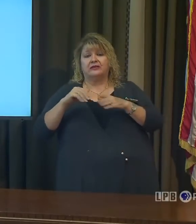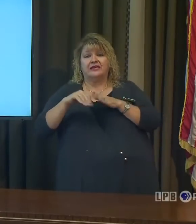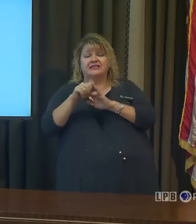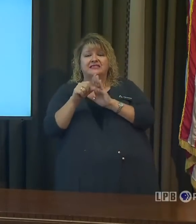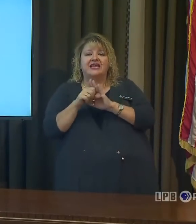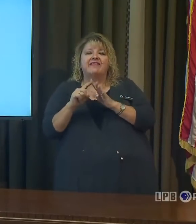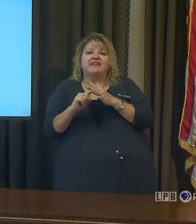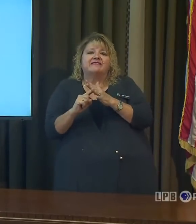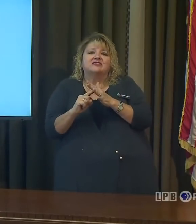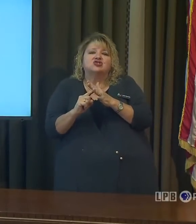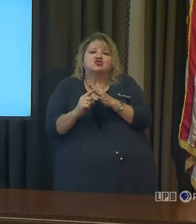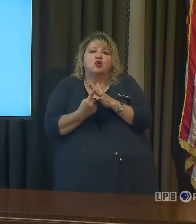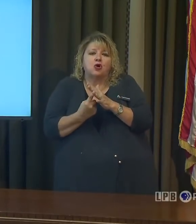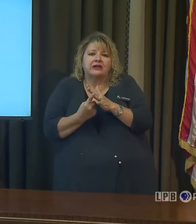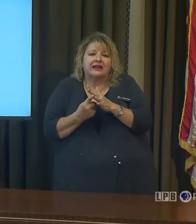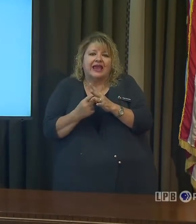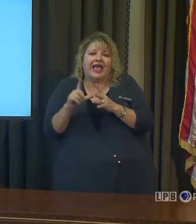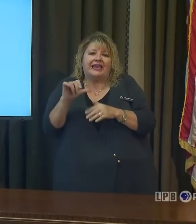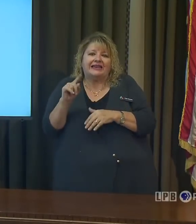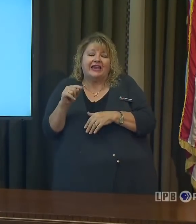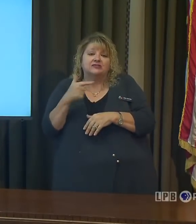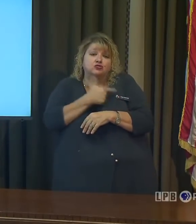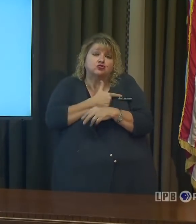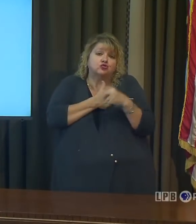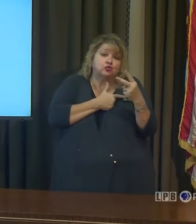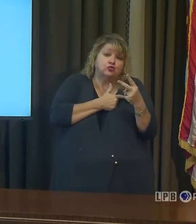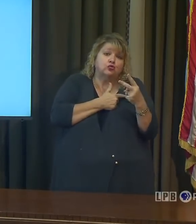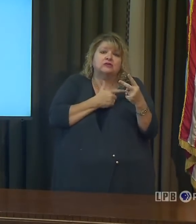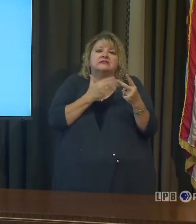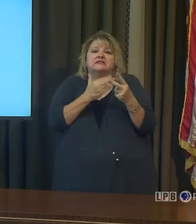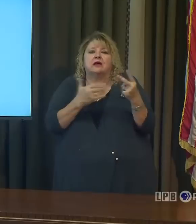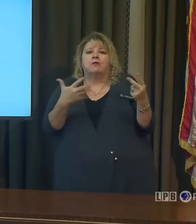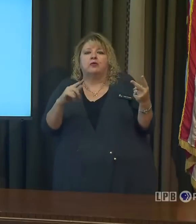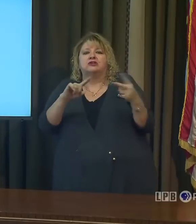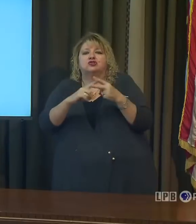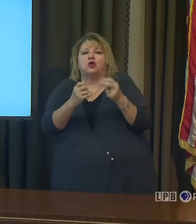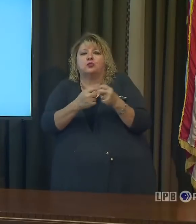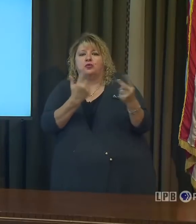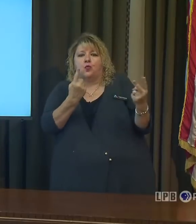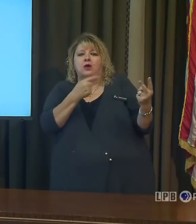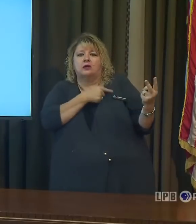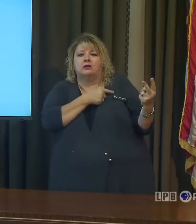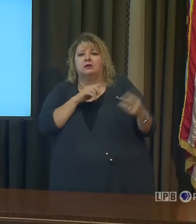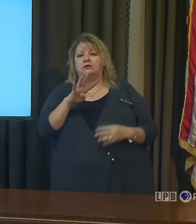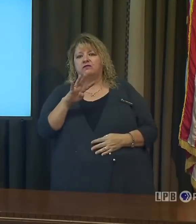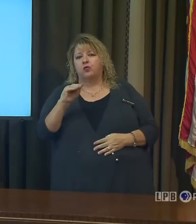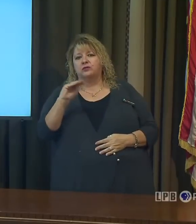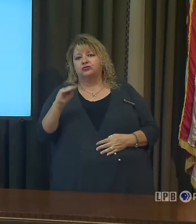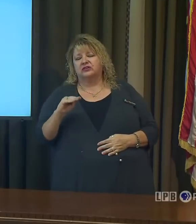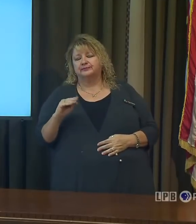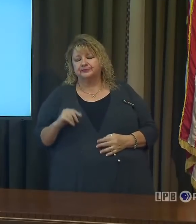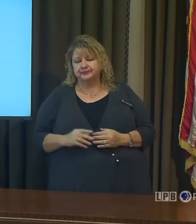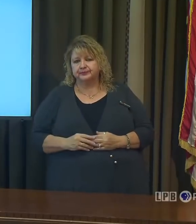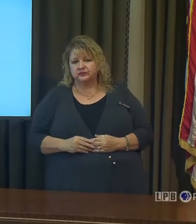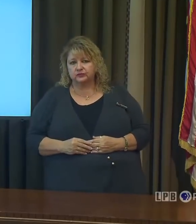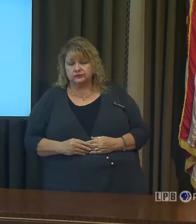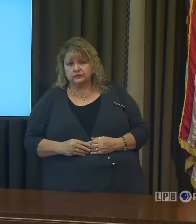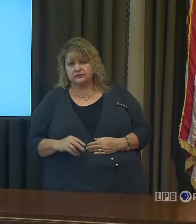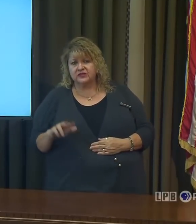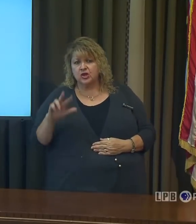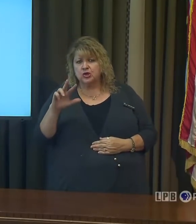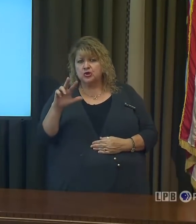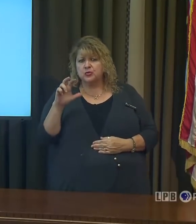about 1.9 million people, just shy of 1.9 million people. Nationally, there's been 339